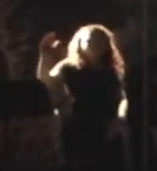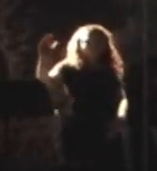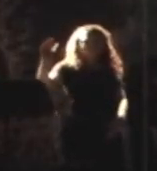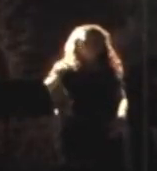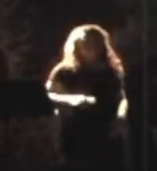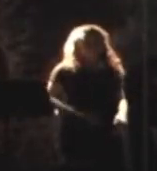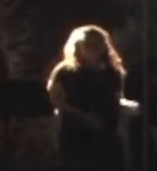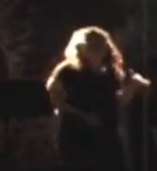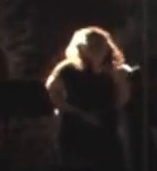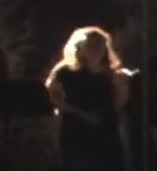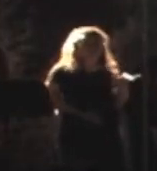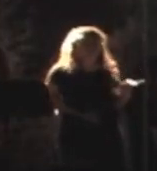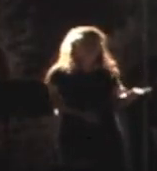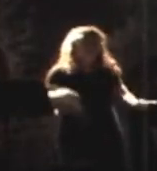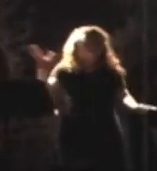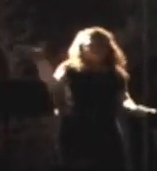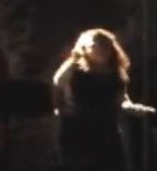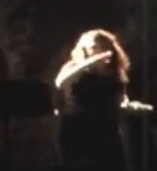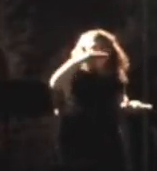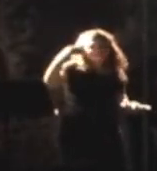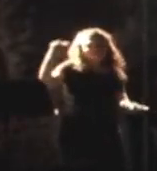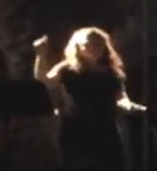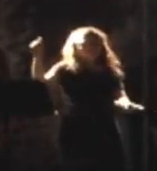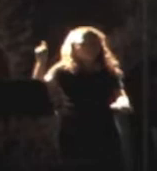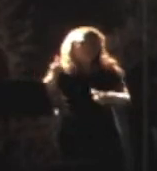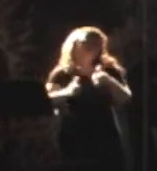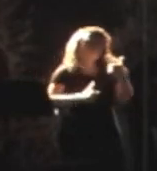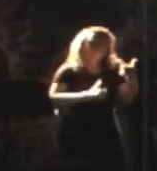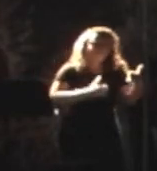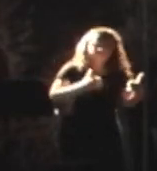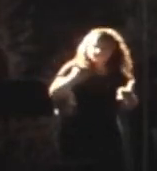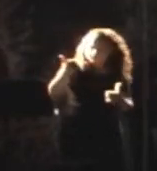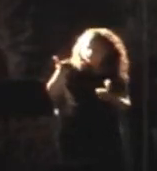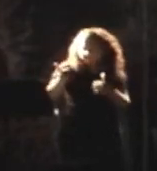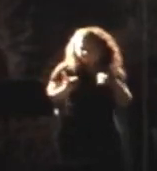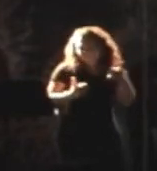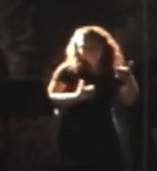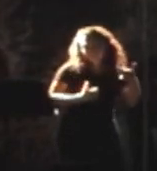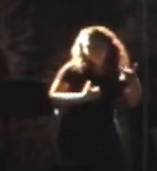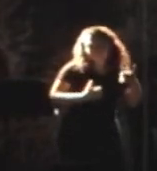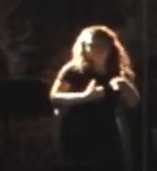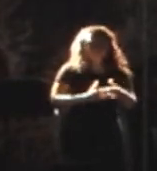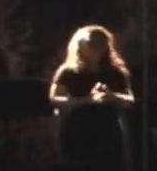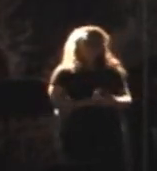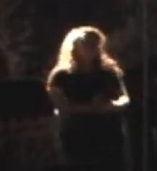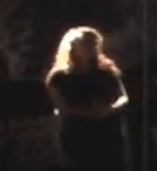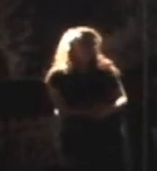And all my fragile strength is gone